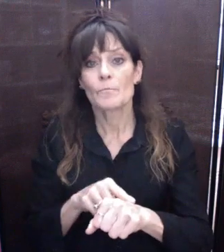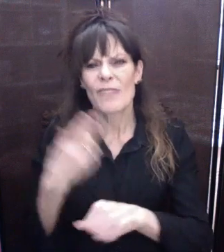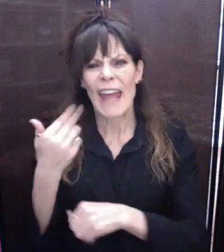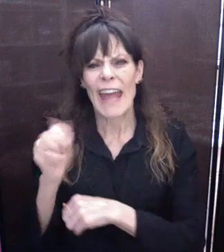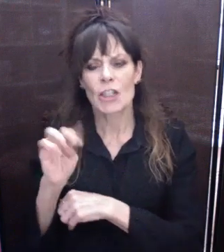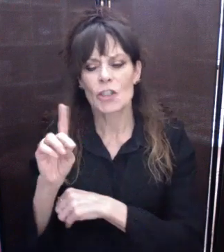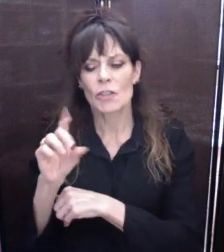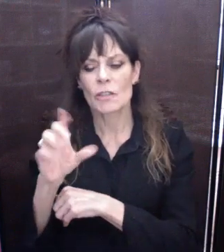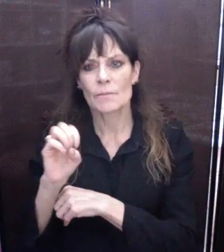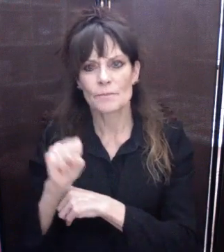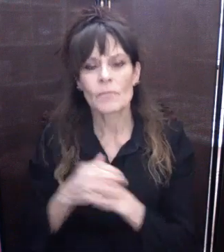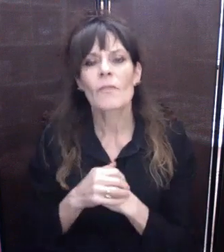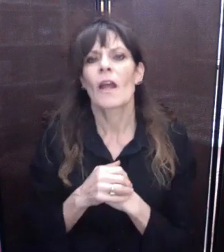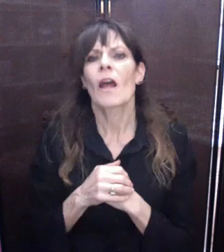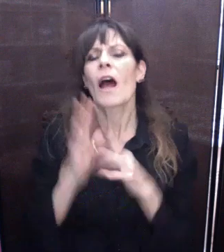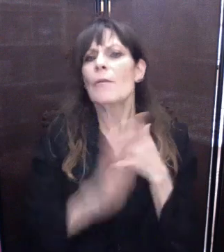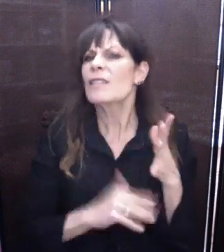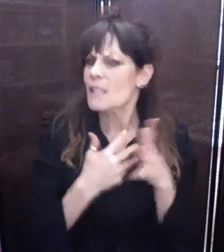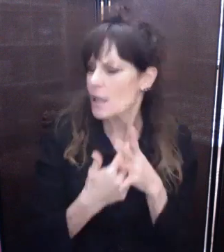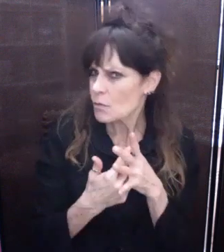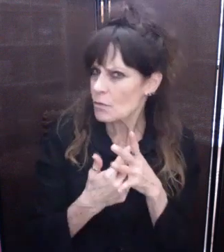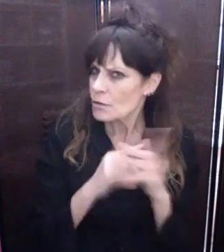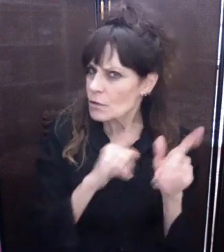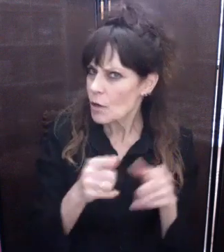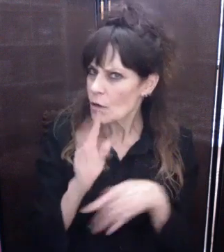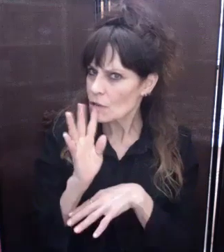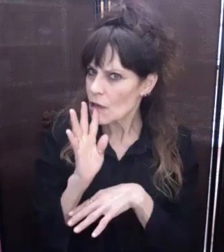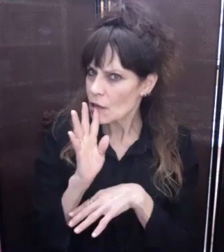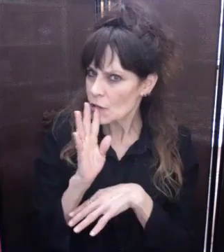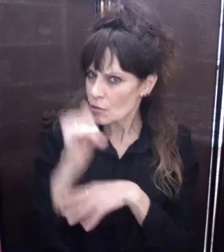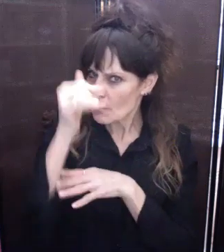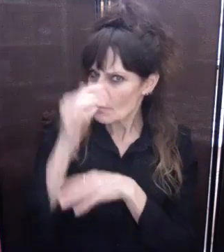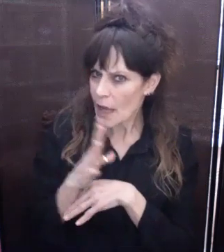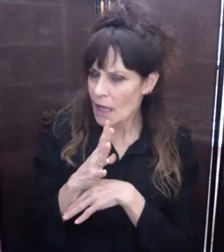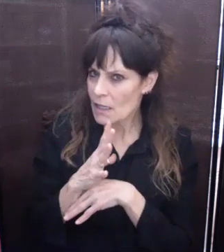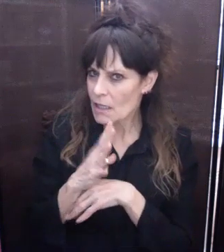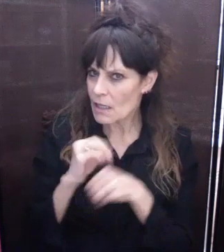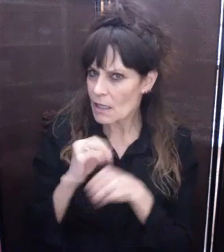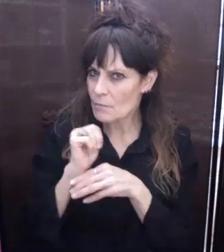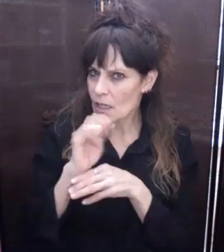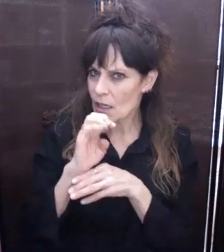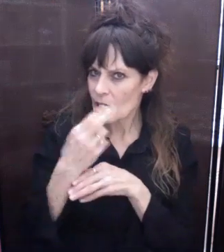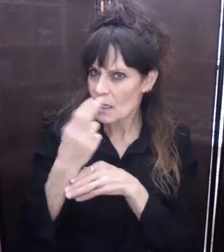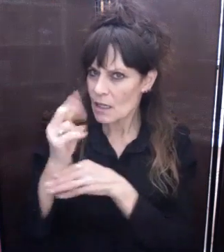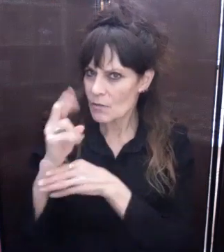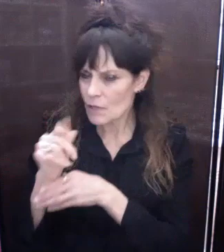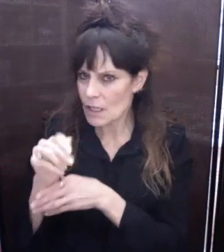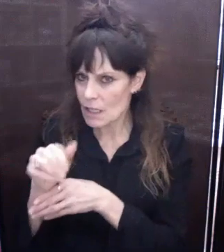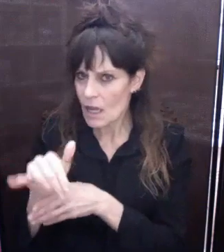was scheduled to go and talk to a guy in McHenry. I was living in Galena and staying in Buffalo Grove, and I